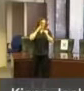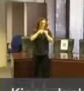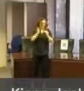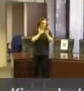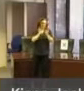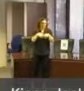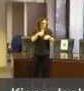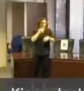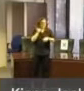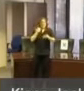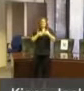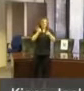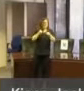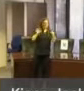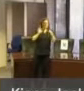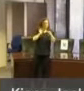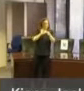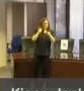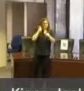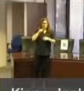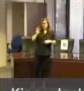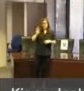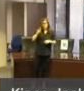any comments or questions for Brandy?